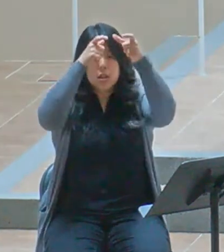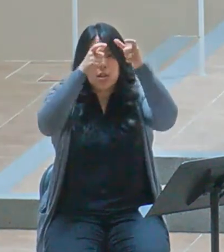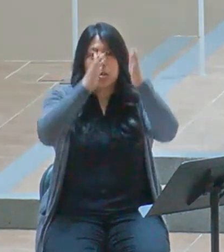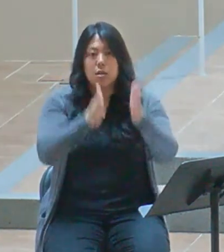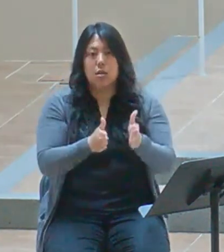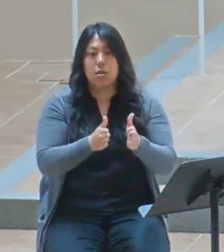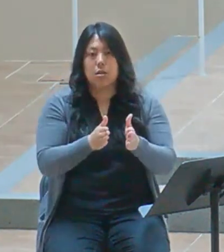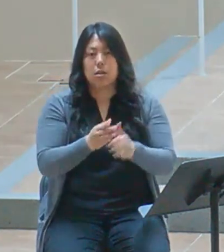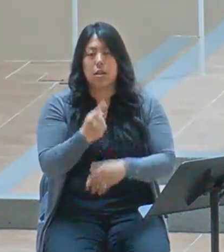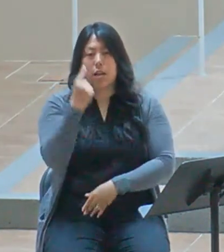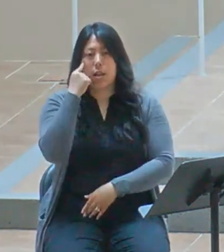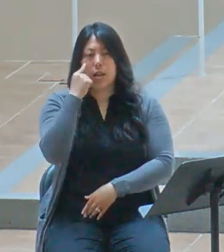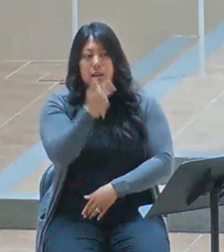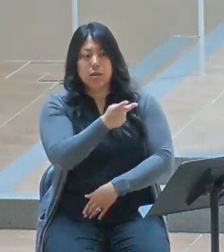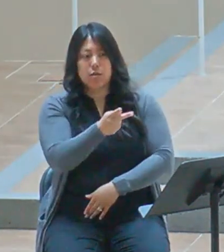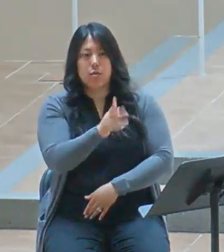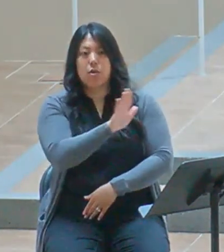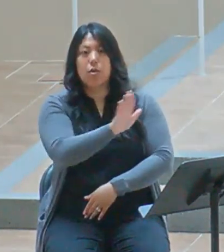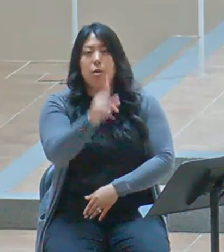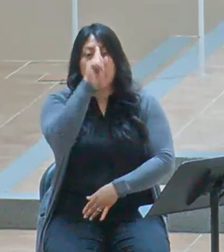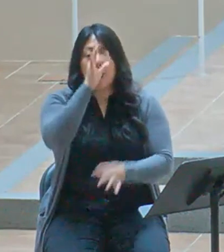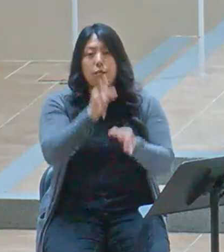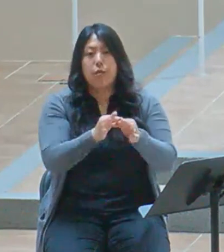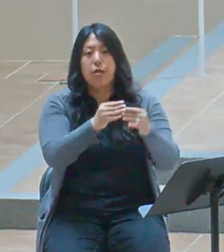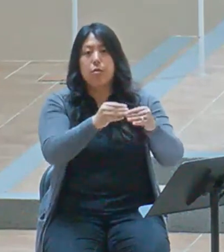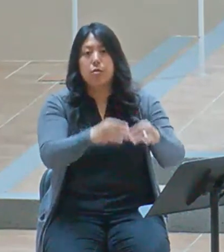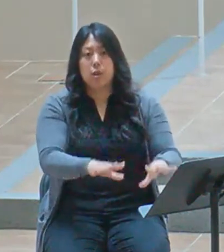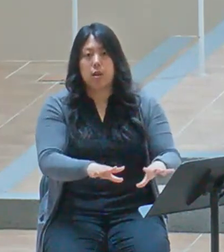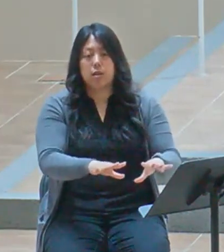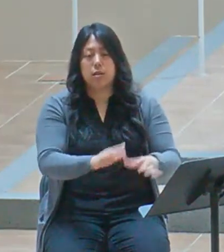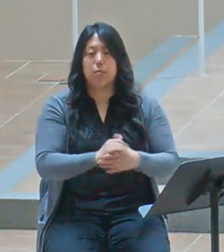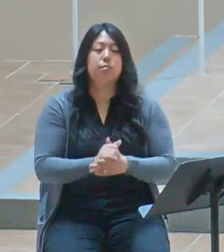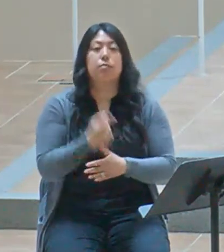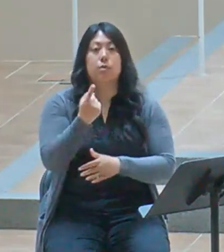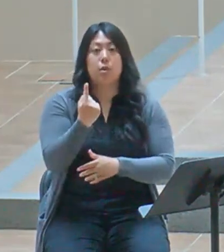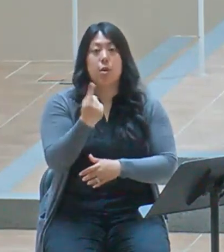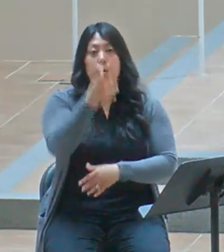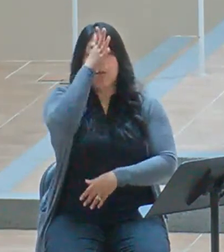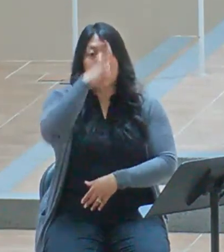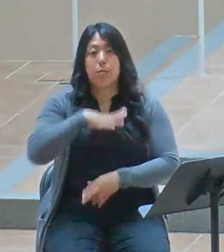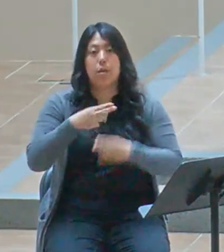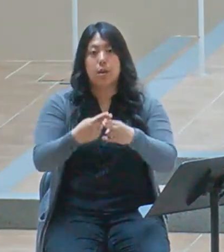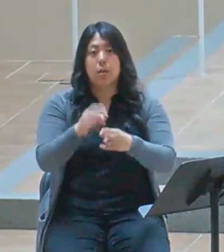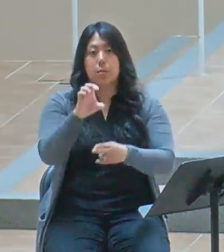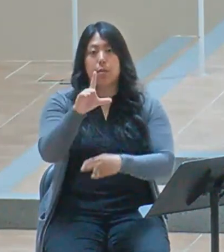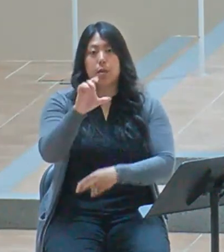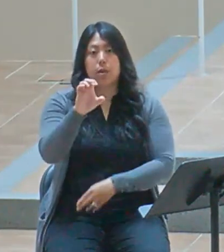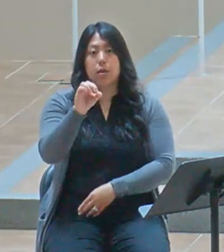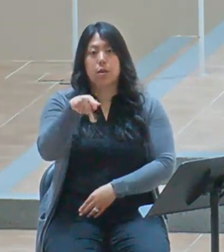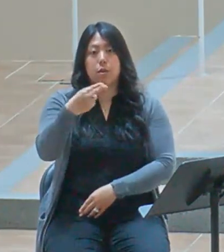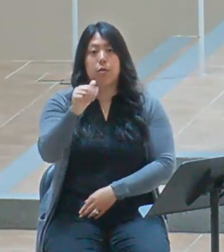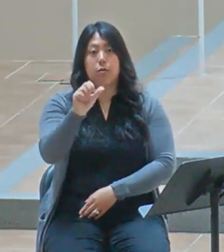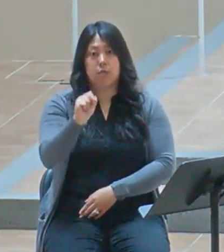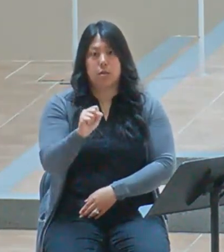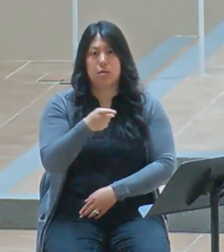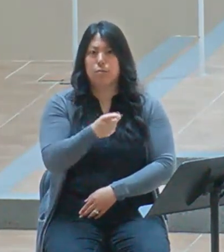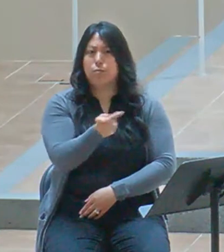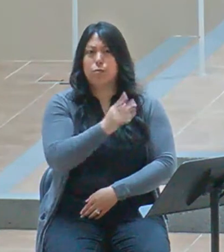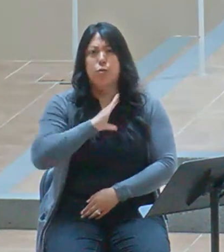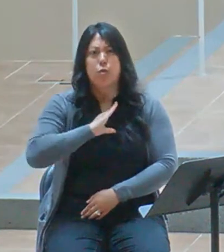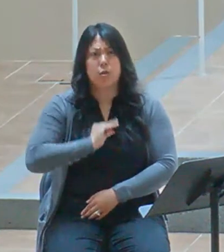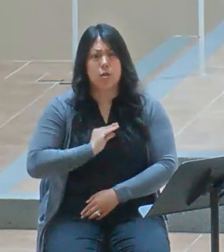two had lost their faith at that time. Cleophas and another. Very disheartened.